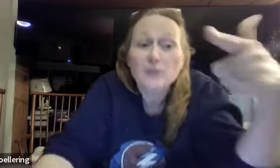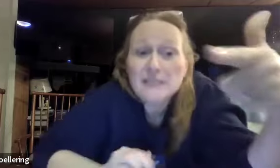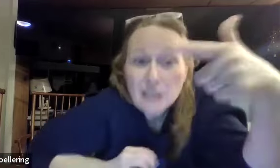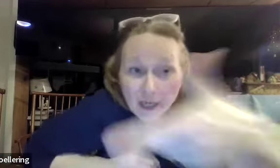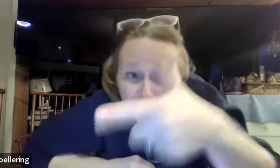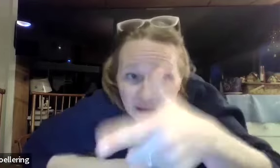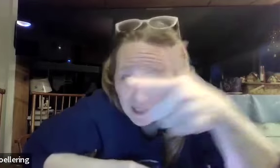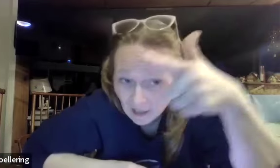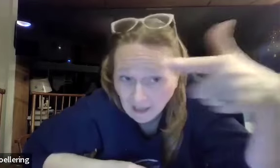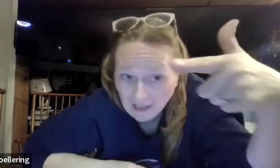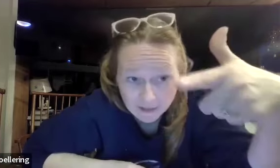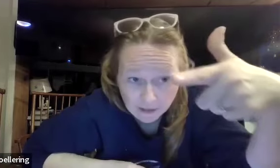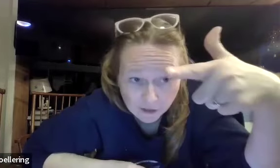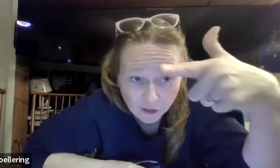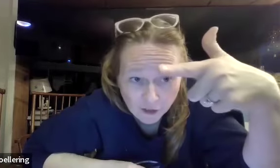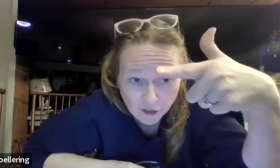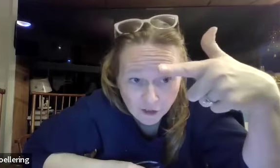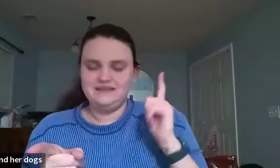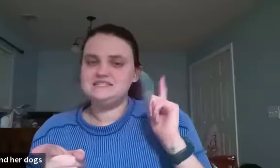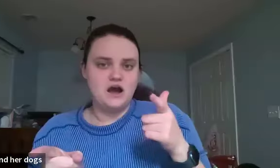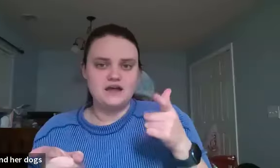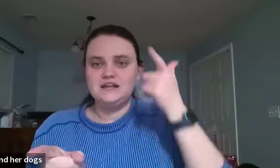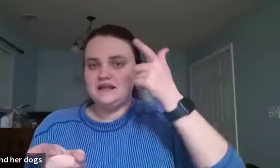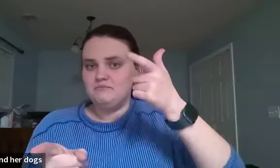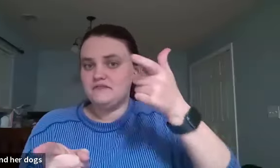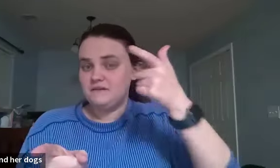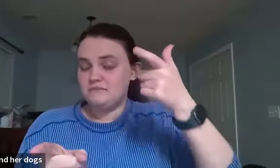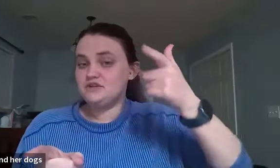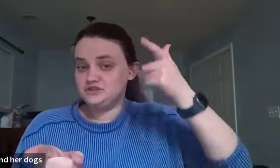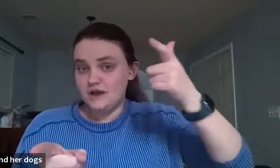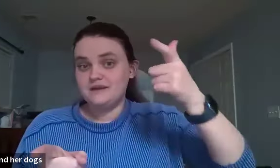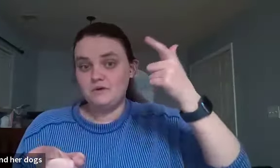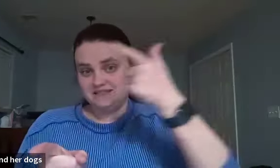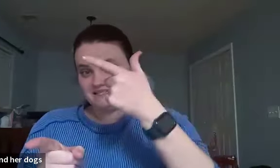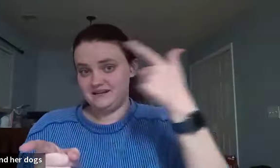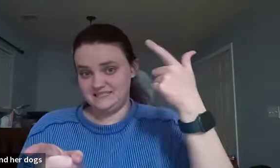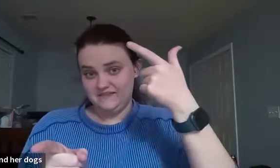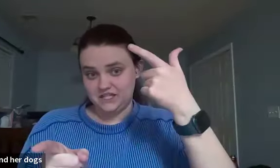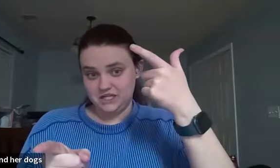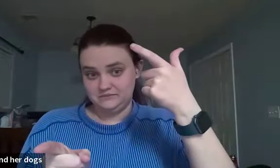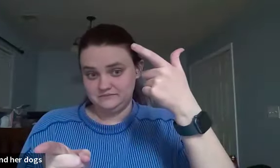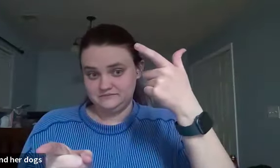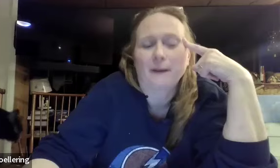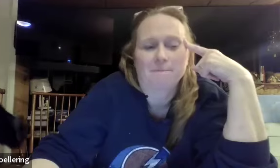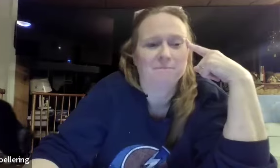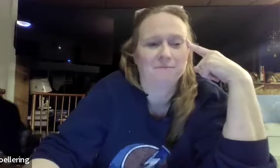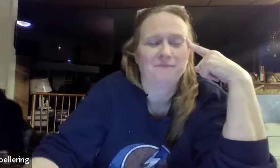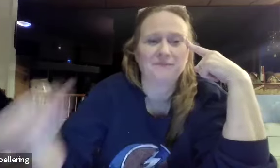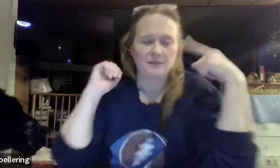it's not a play gun down here. Yeah, it's not. No. Okay. But your dominant one does kind of stay in that shape. Okay.